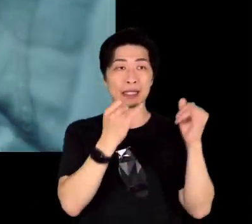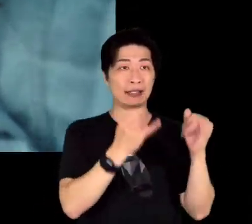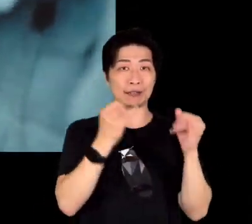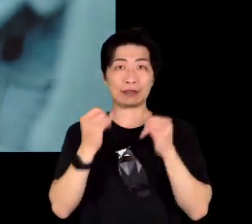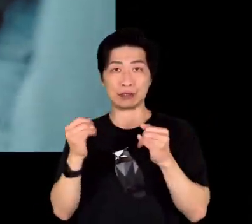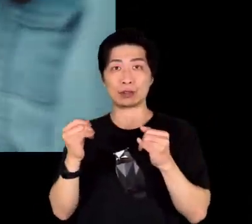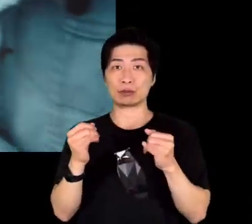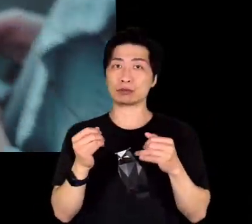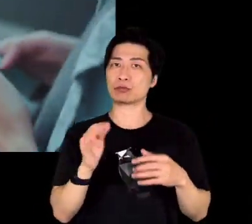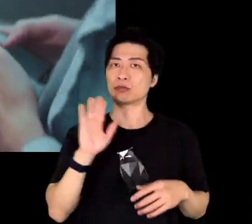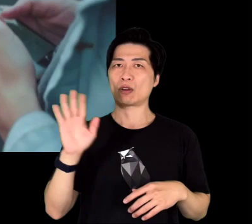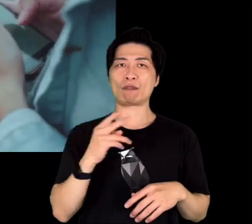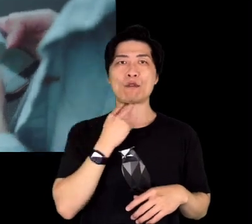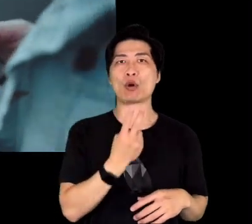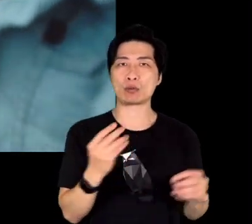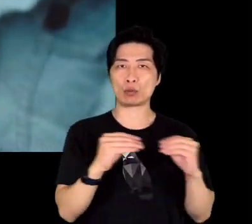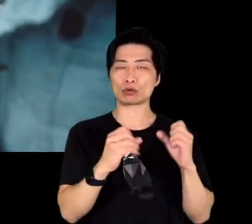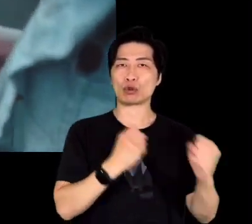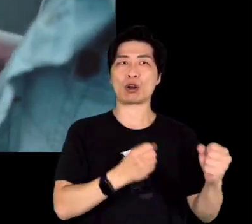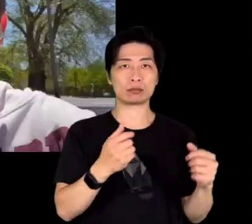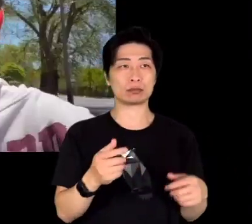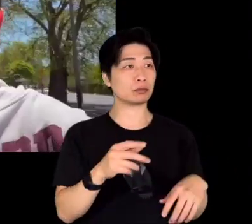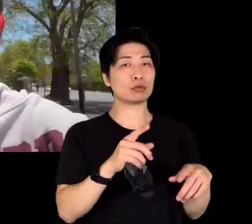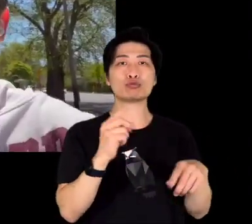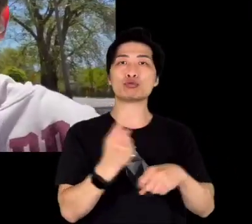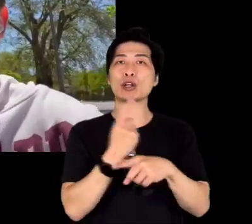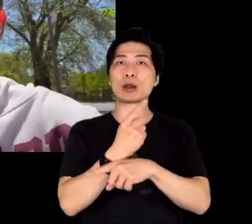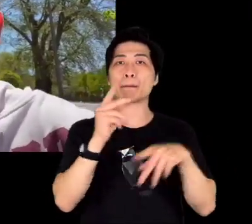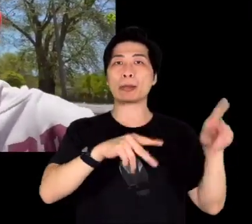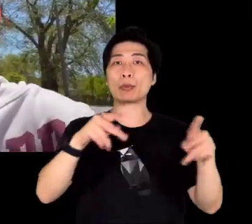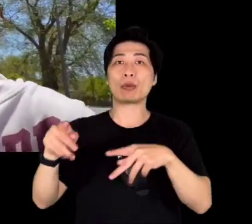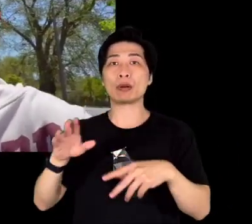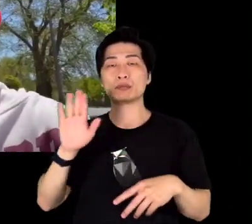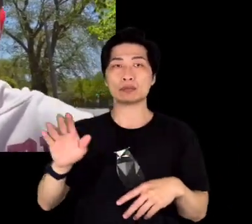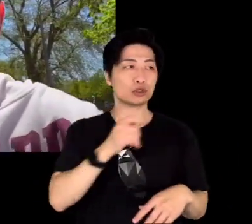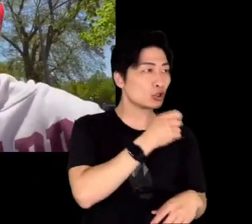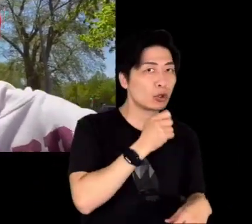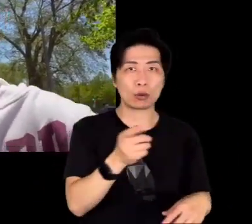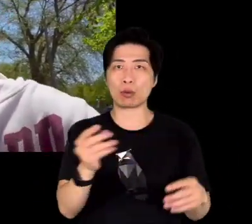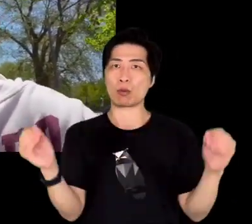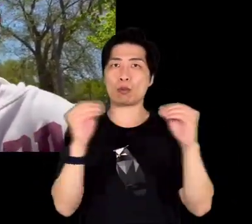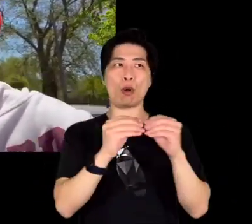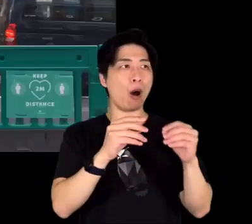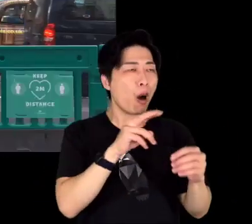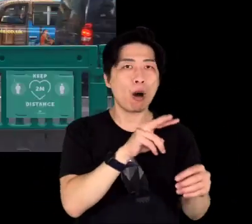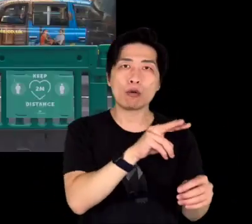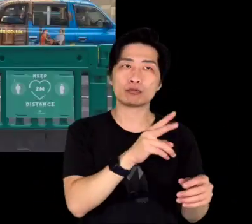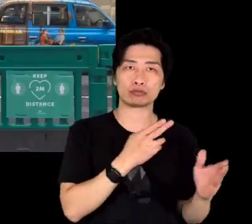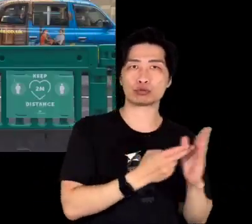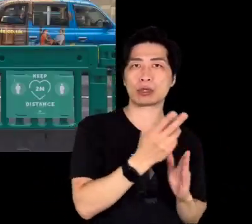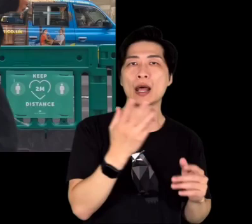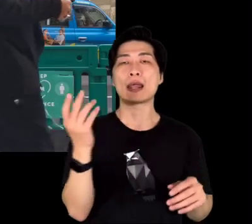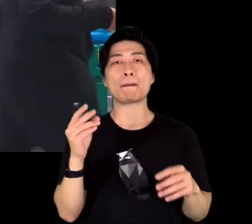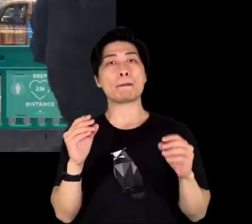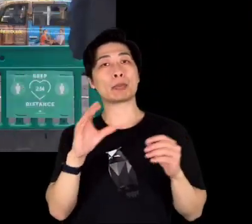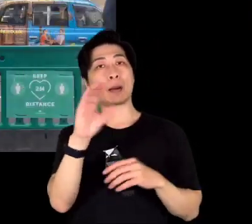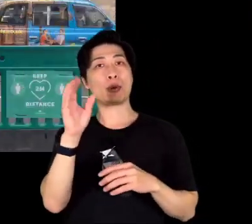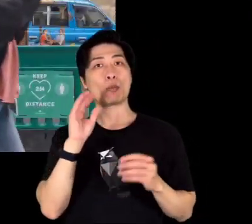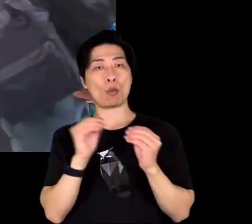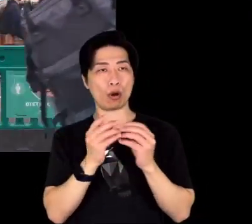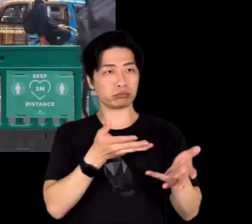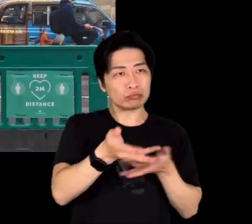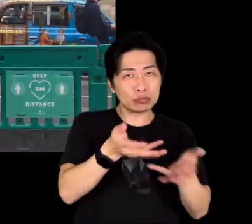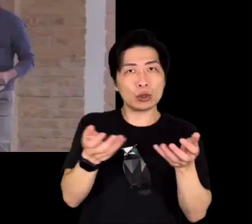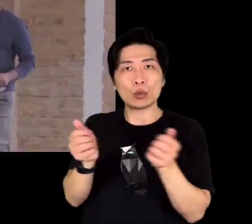will feature individual voices much more prominently. Citizen journalism will carry a premium. Companies that are willing to engage their